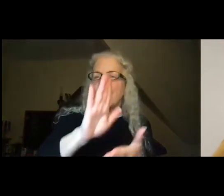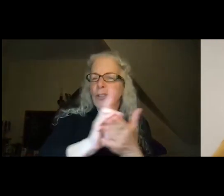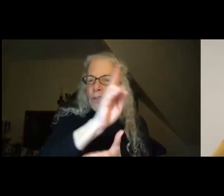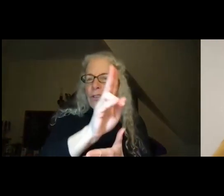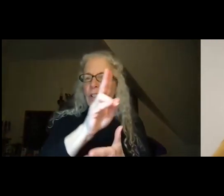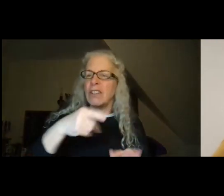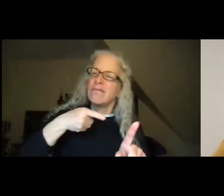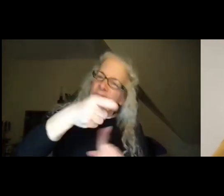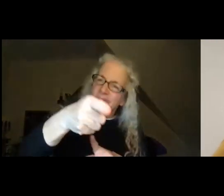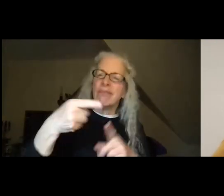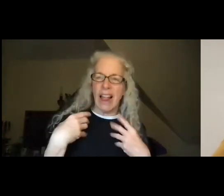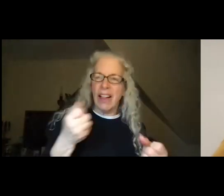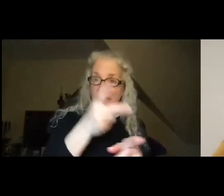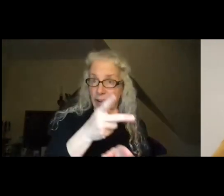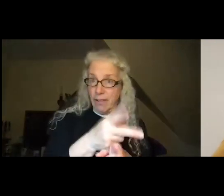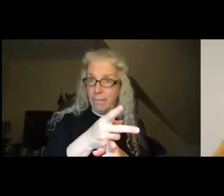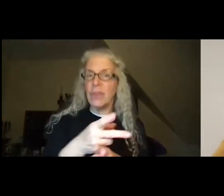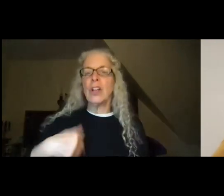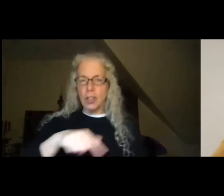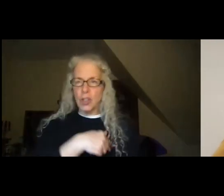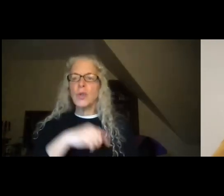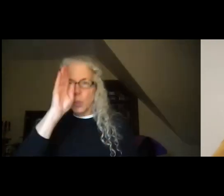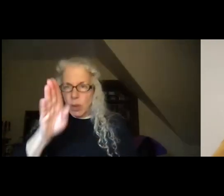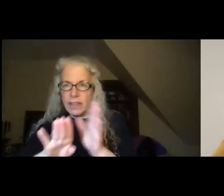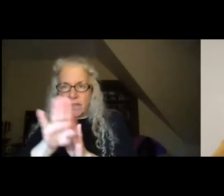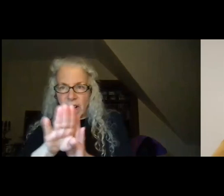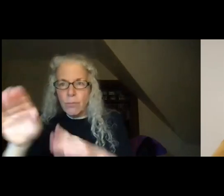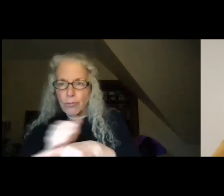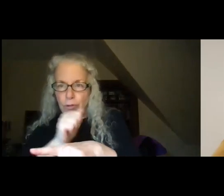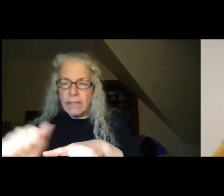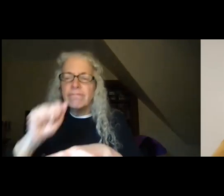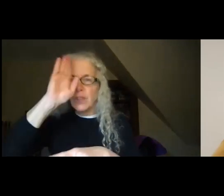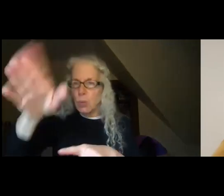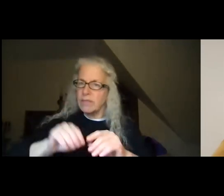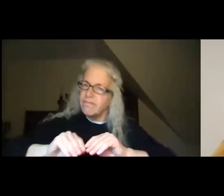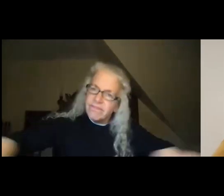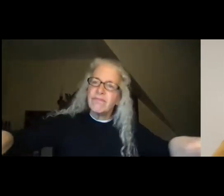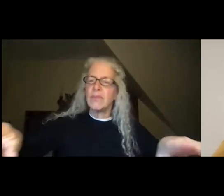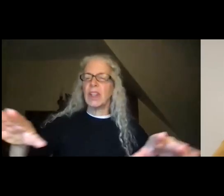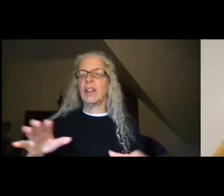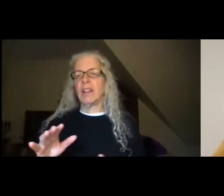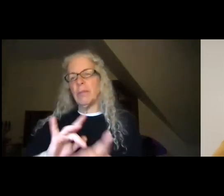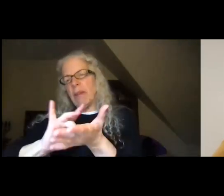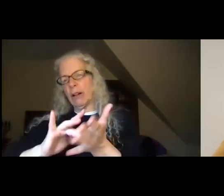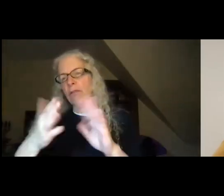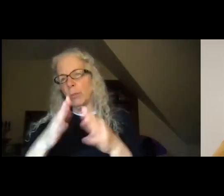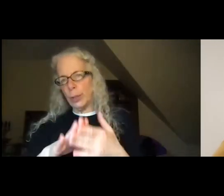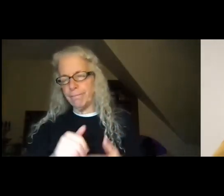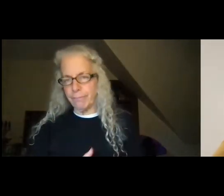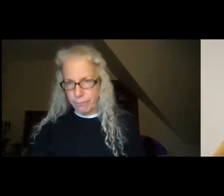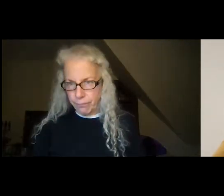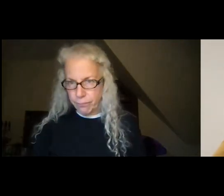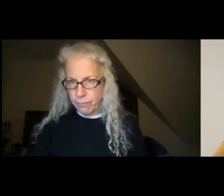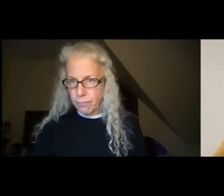be devoting our time to developing those trainings and disseminating those to the medical community as well.